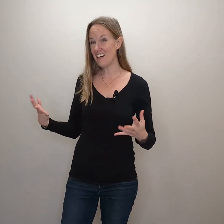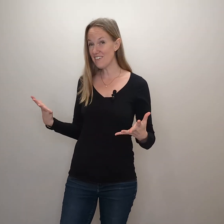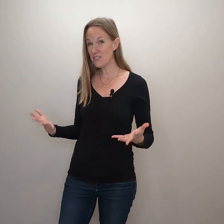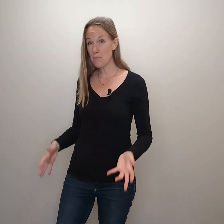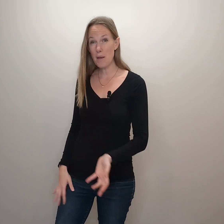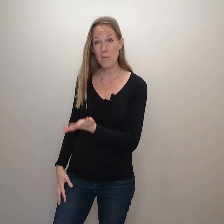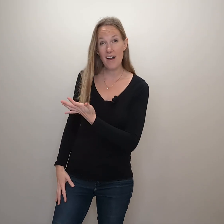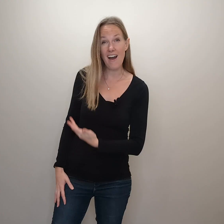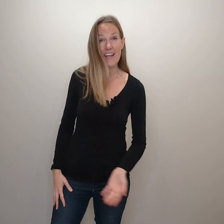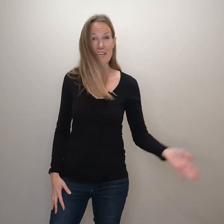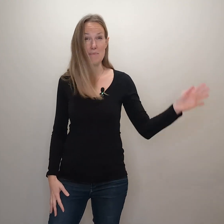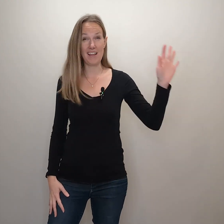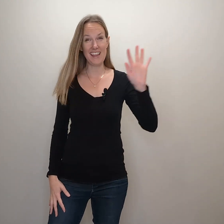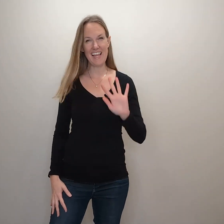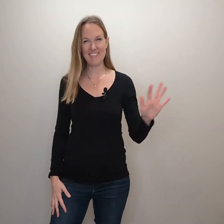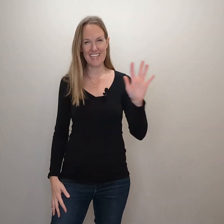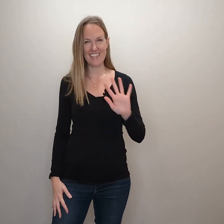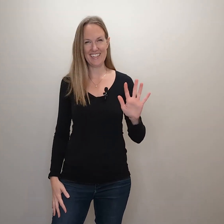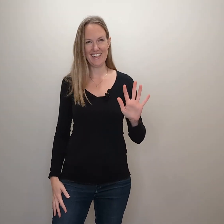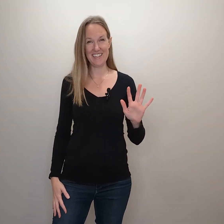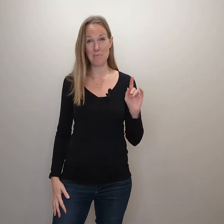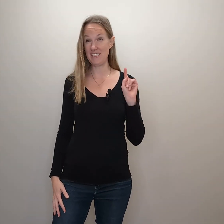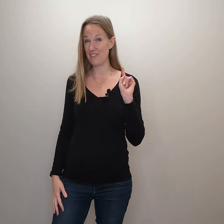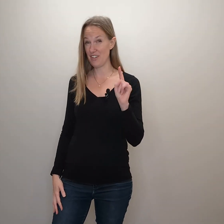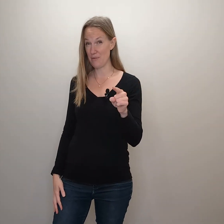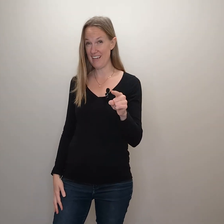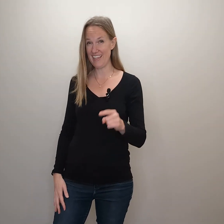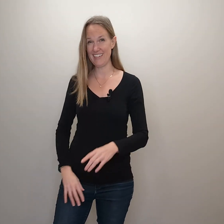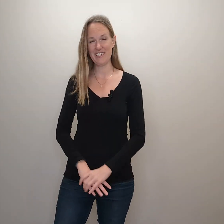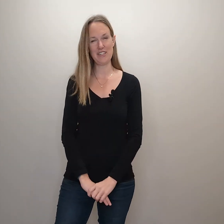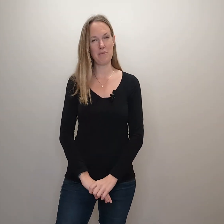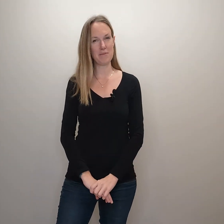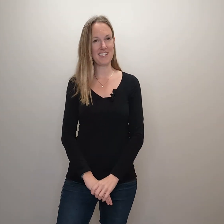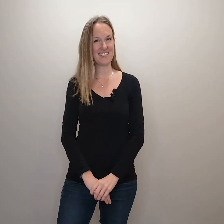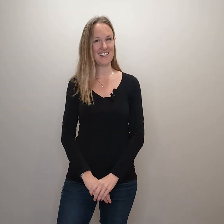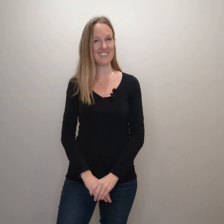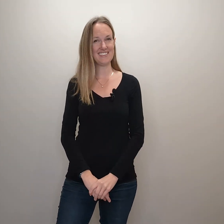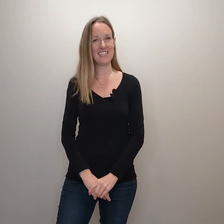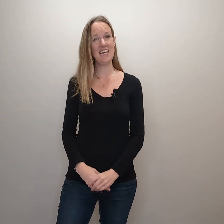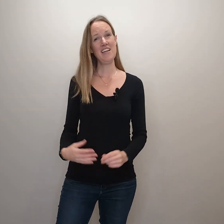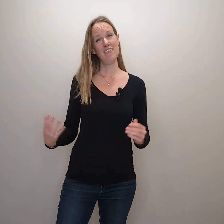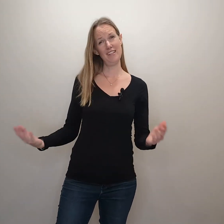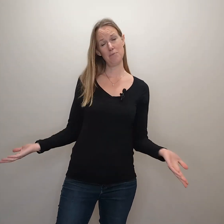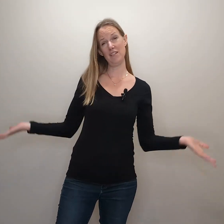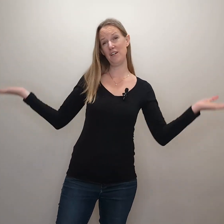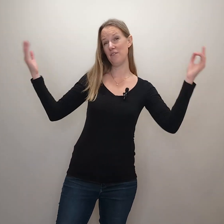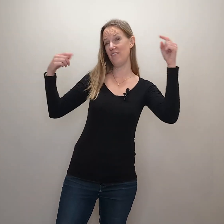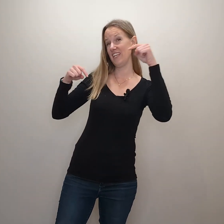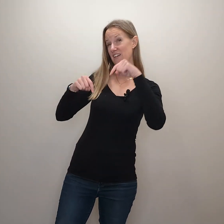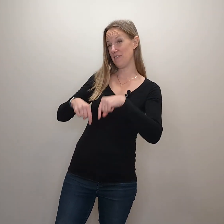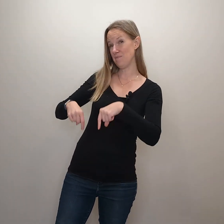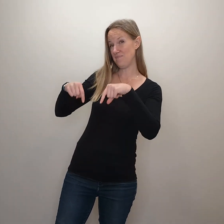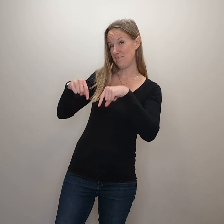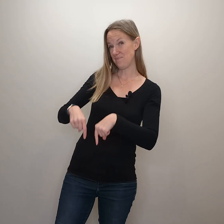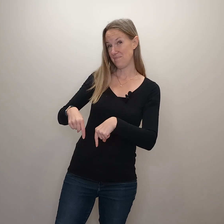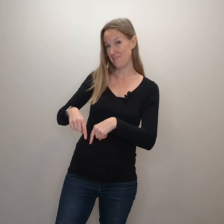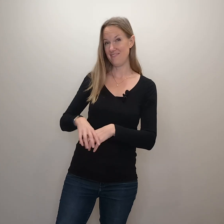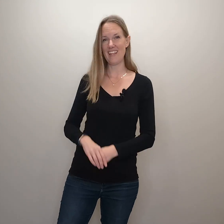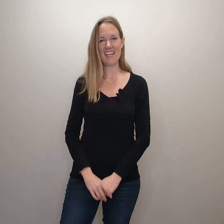always, remember, I am left-handed. That means if you're right-handed, you're going to mirror my signs. If you look below the video, in